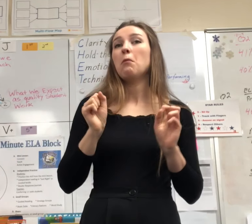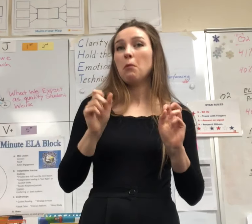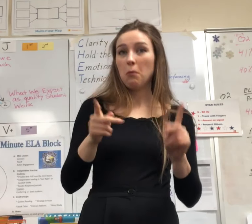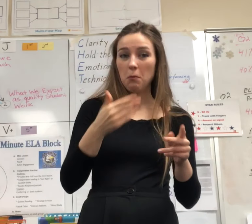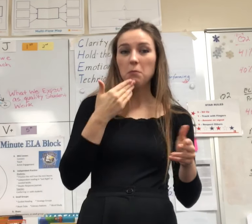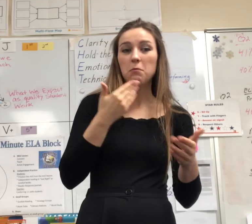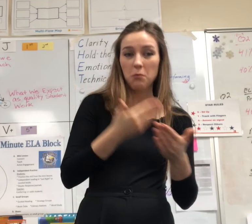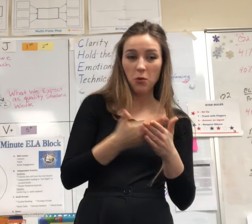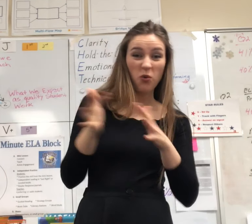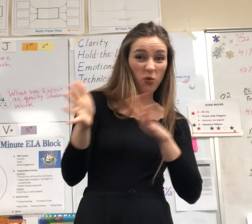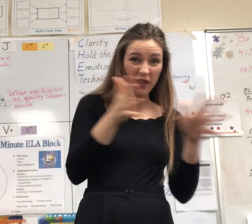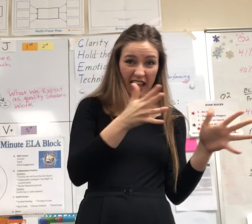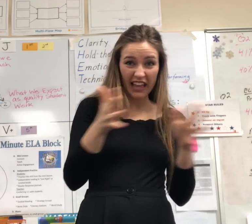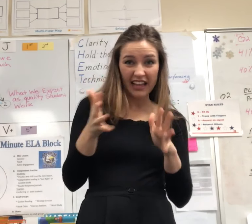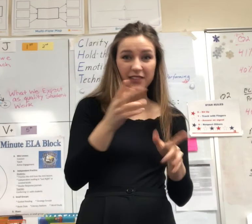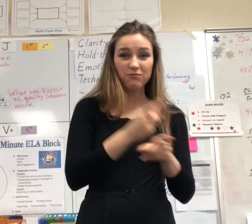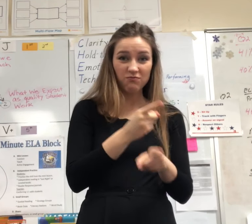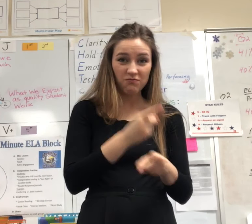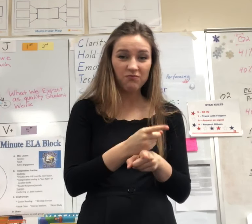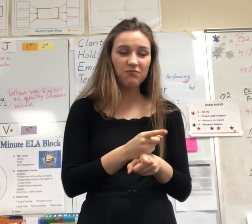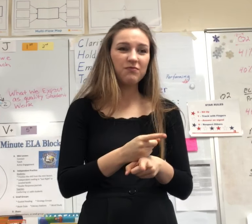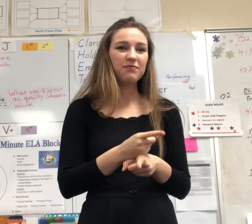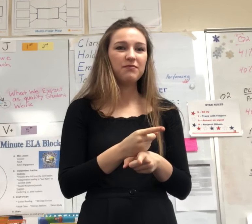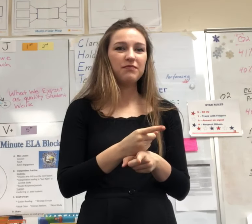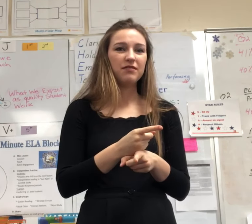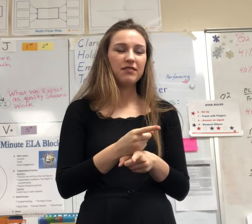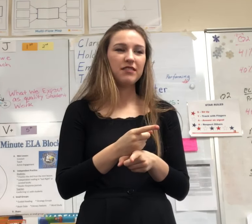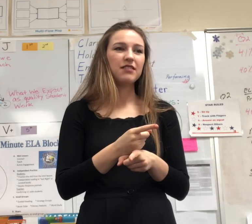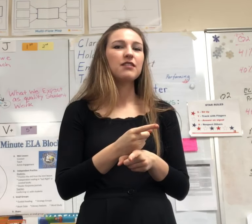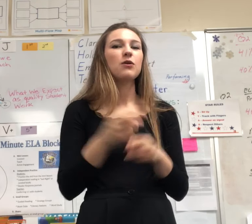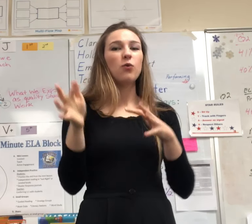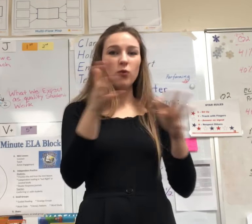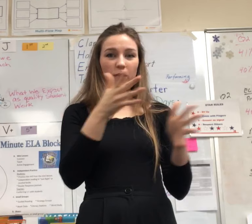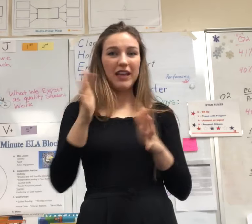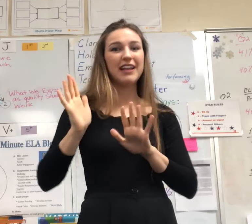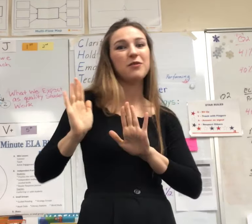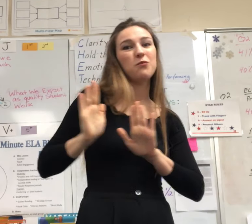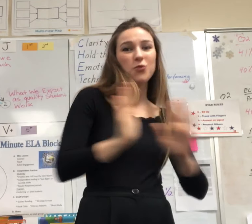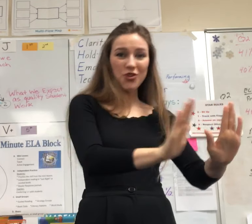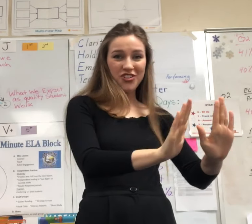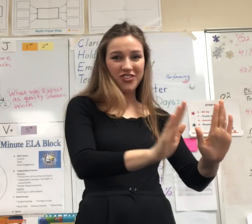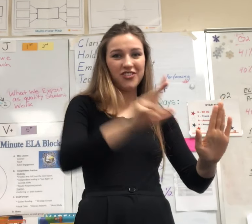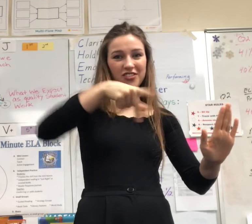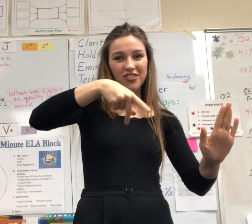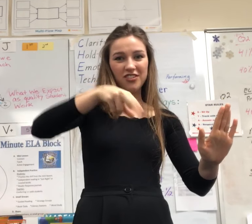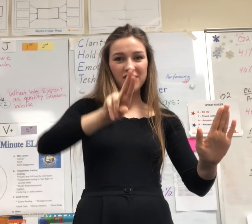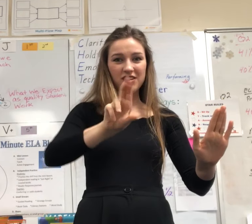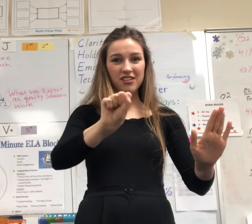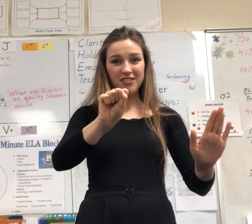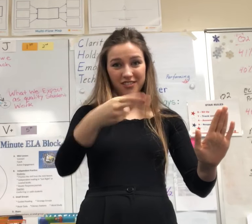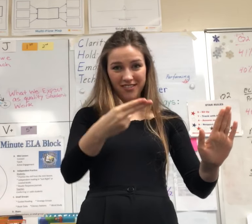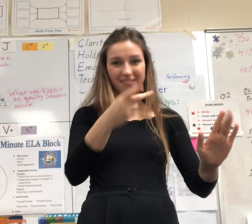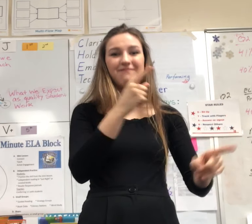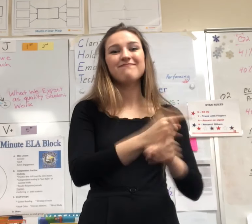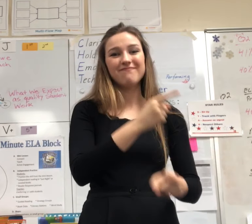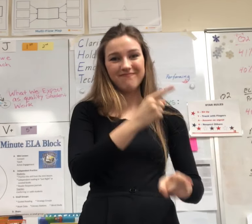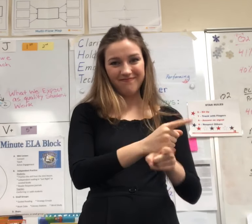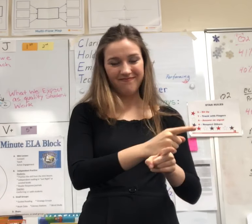wind does what? Push. It pushes it. Good. Any other ideas? You